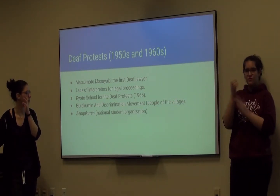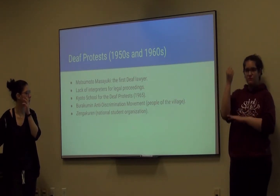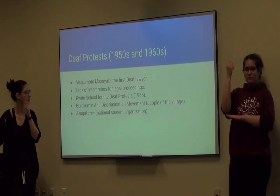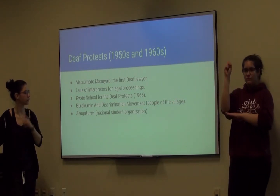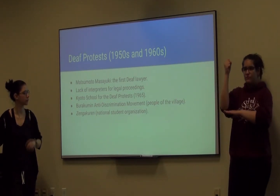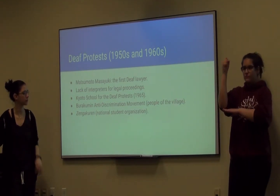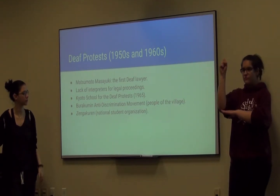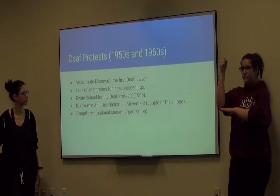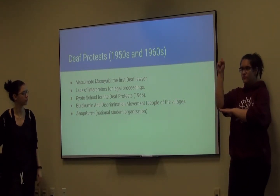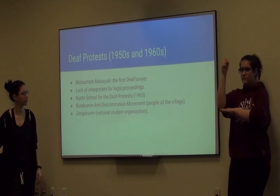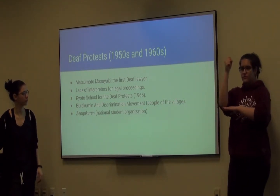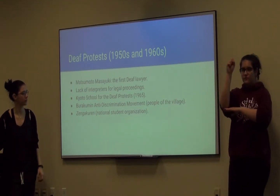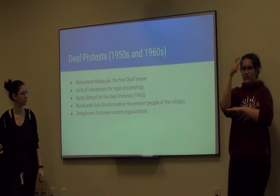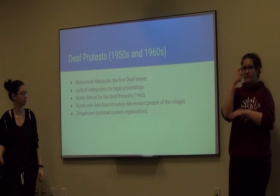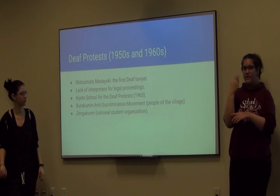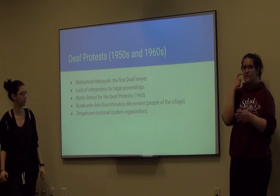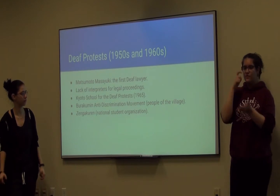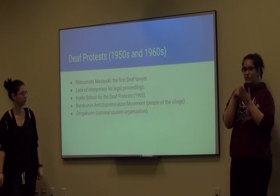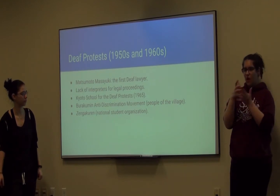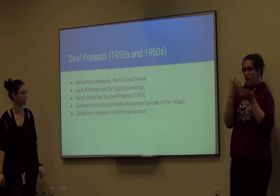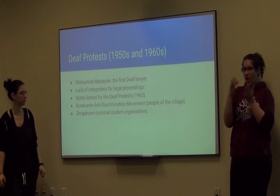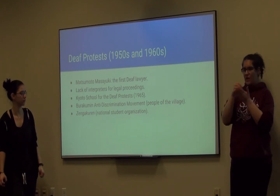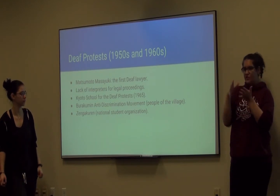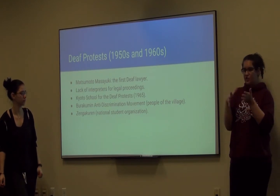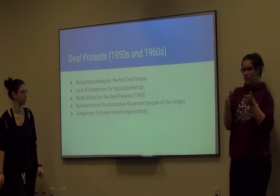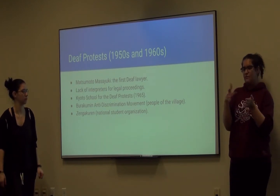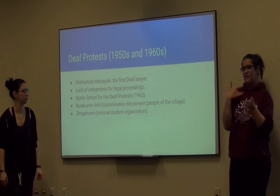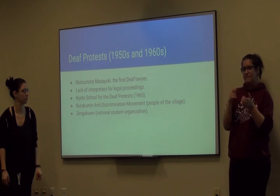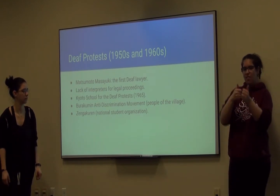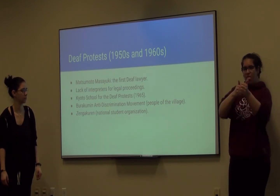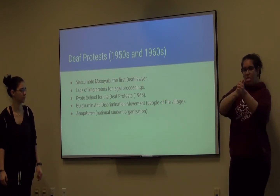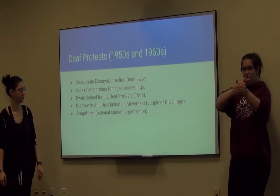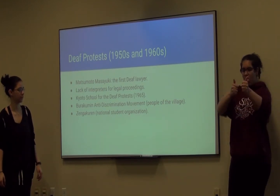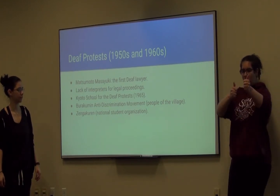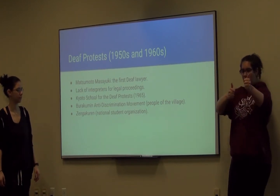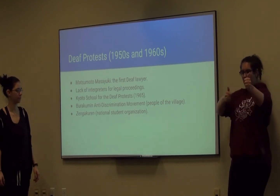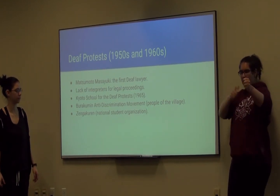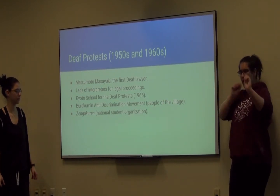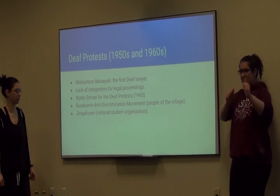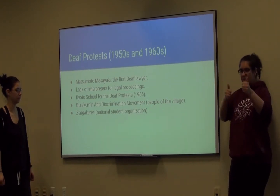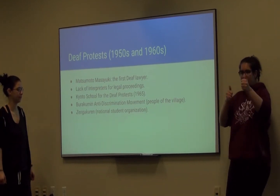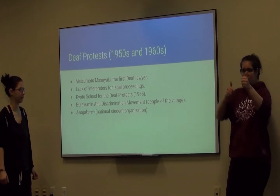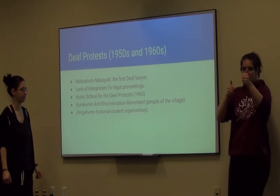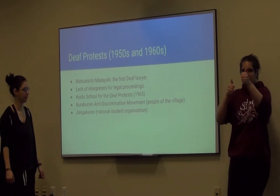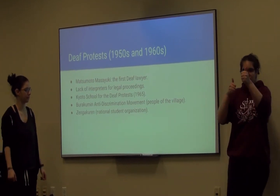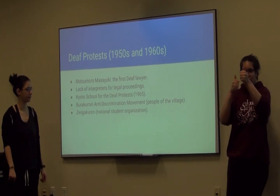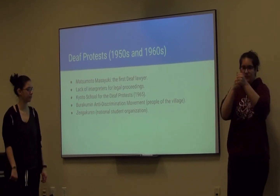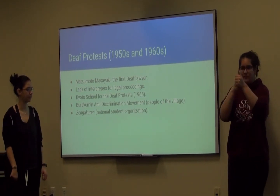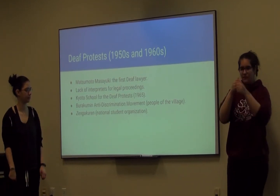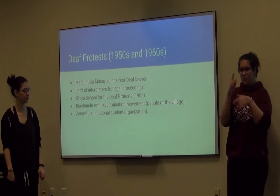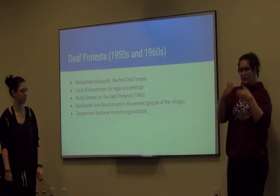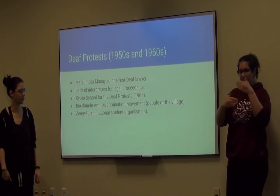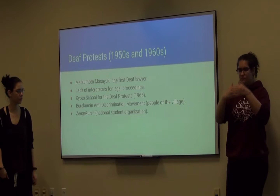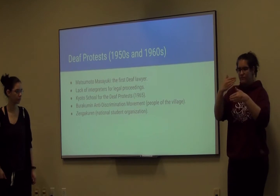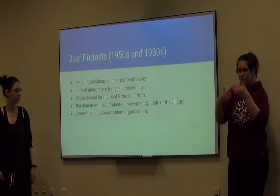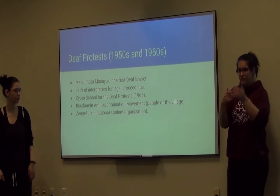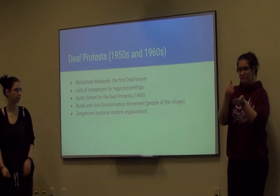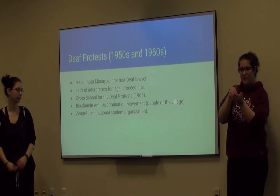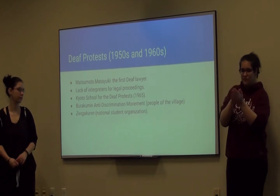The Kyoto School for the Deaf protests, that was happening because a lot of the students were falling behind and were not able to catch